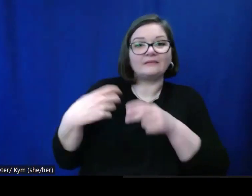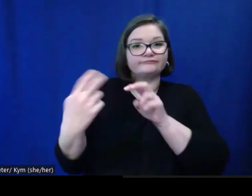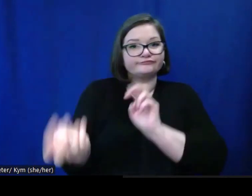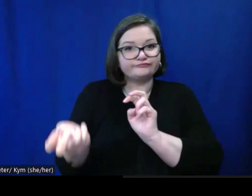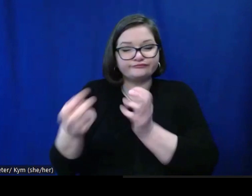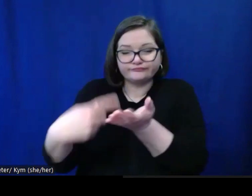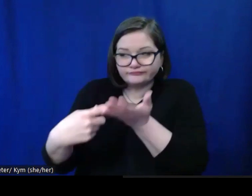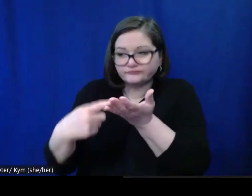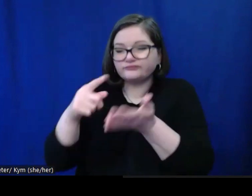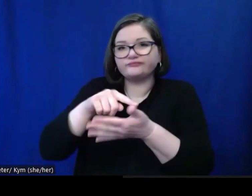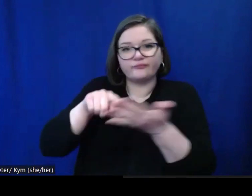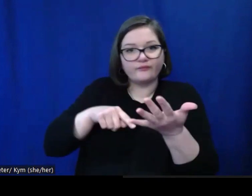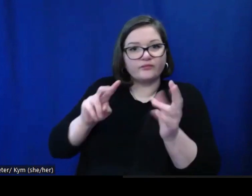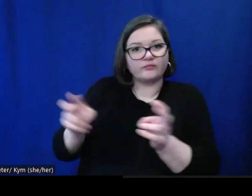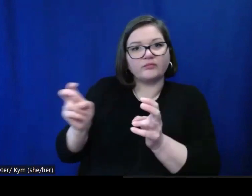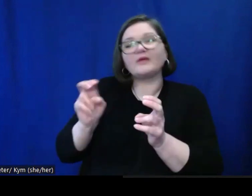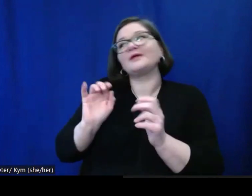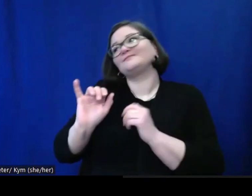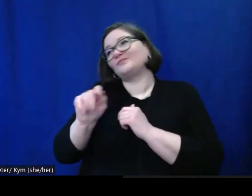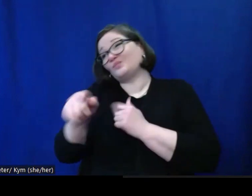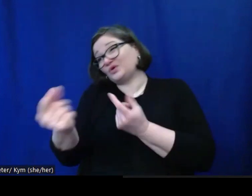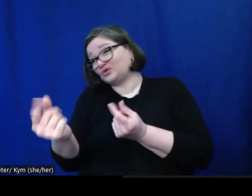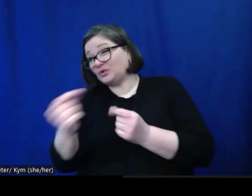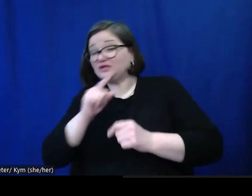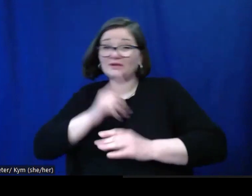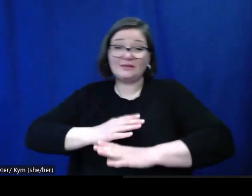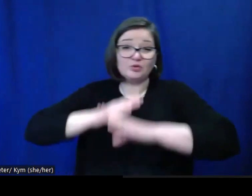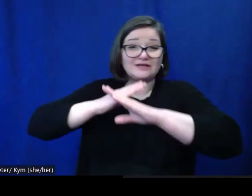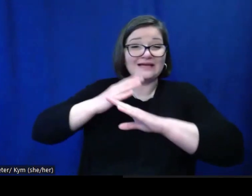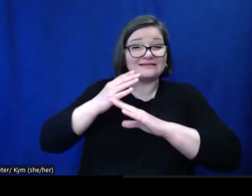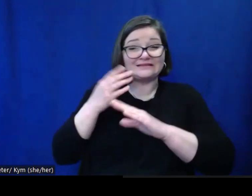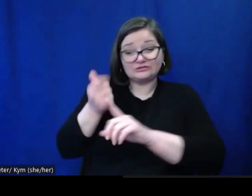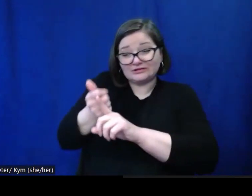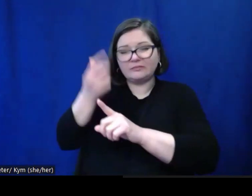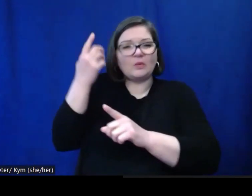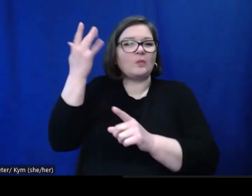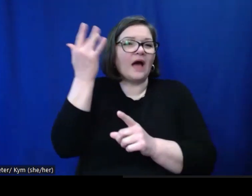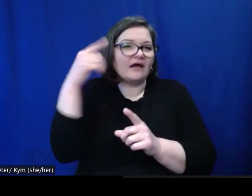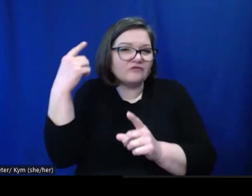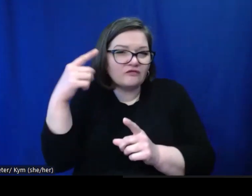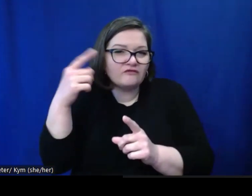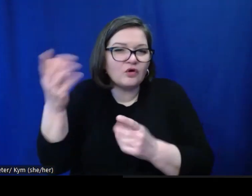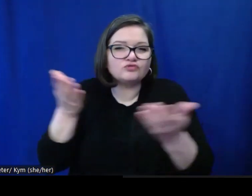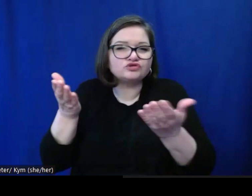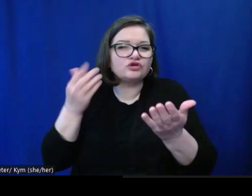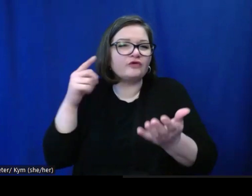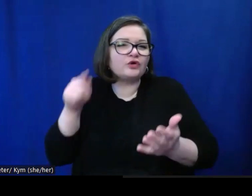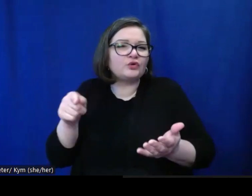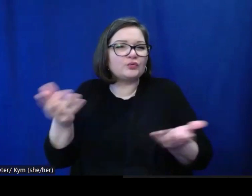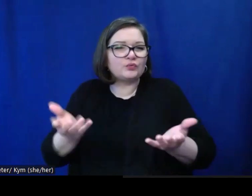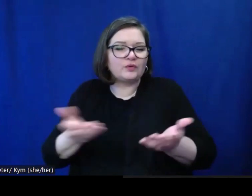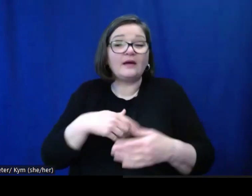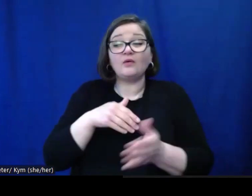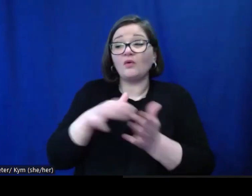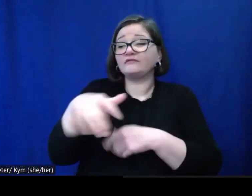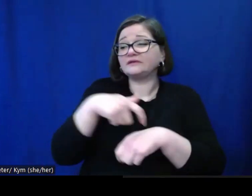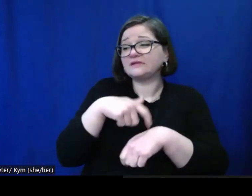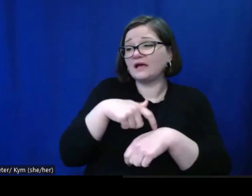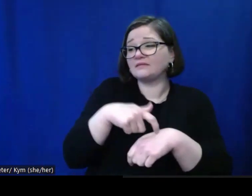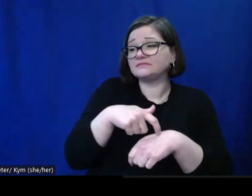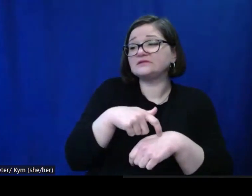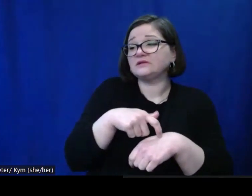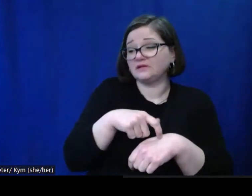about, you know, this is a protective part, and what does it serve? What's the purpose of it for you? And oftentimes it is a way